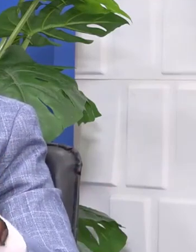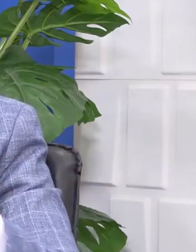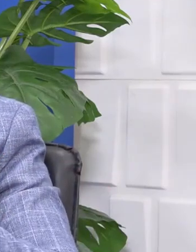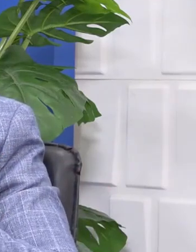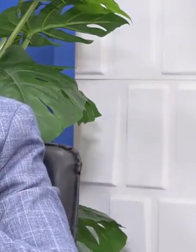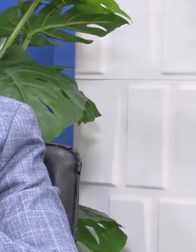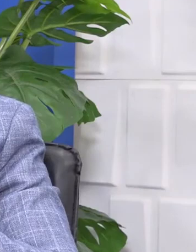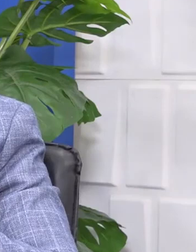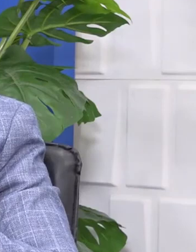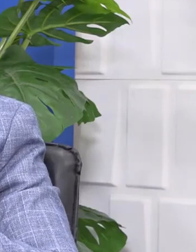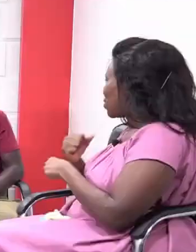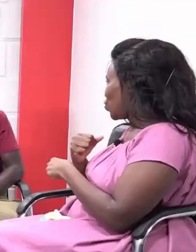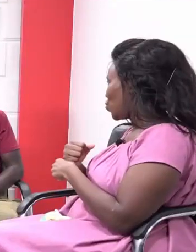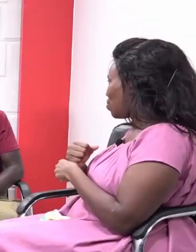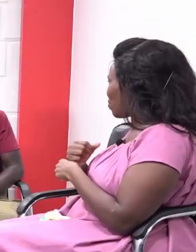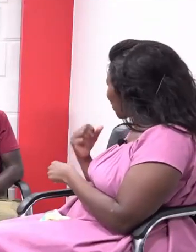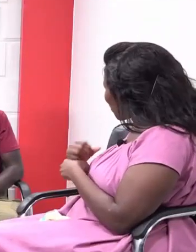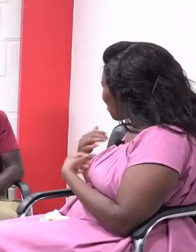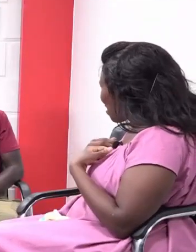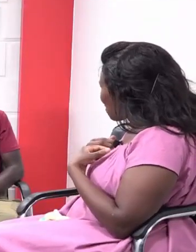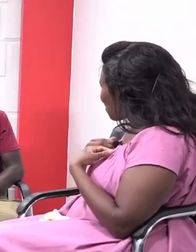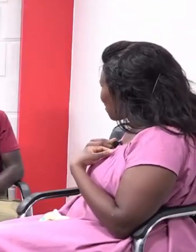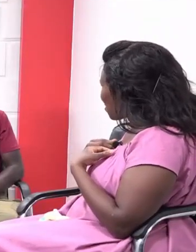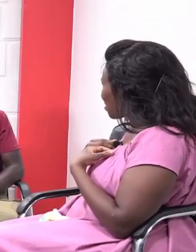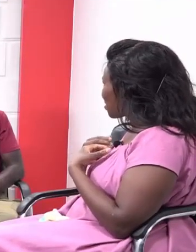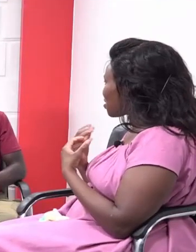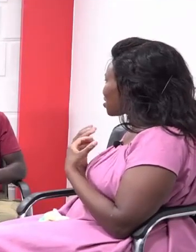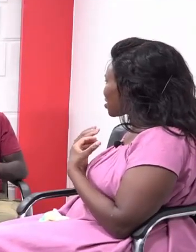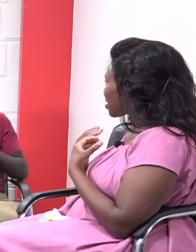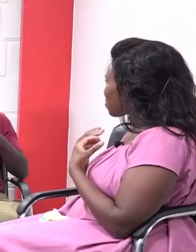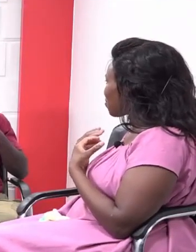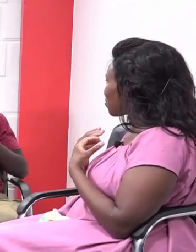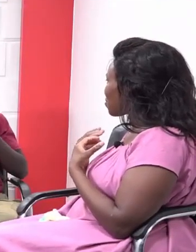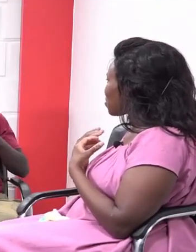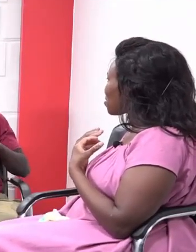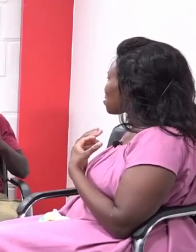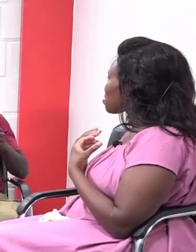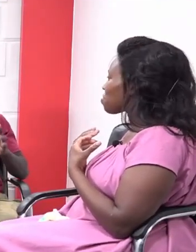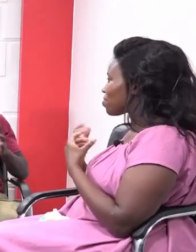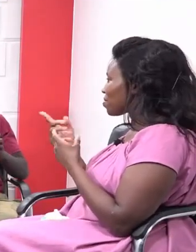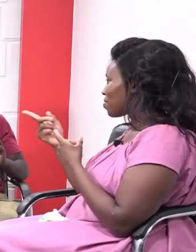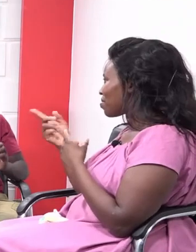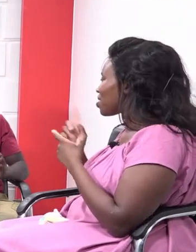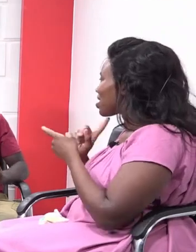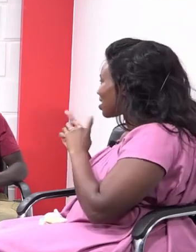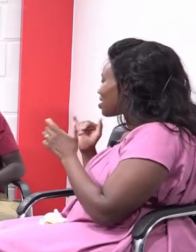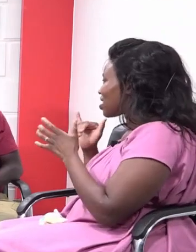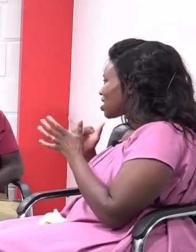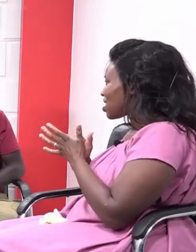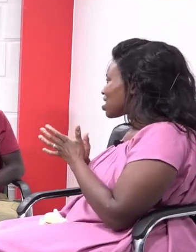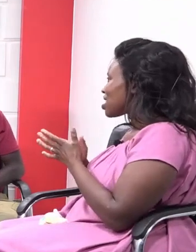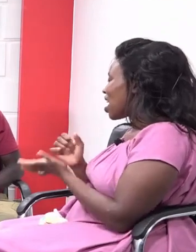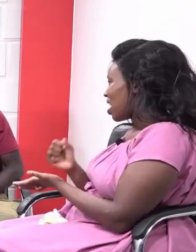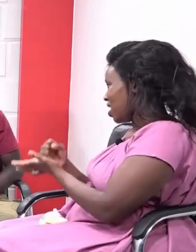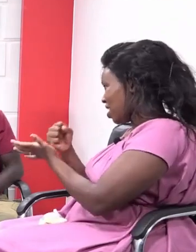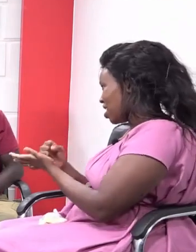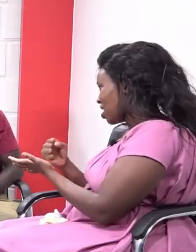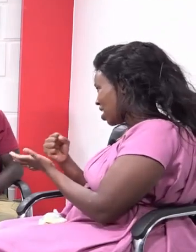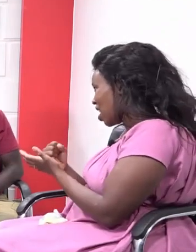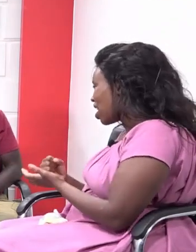So we are so surprised that you had to respond. Now uka offer. Yes. I'm so excited about him. And